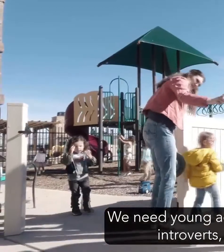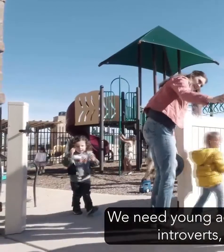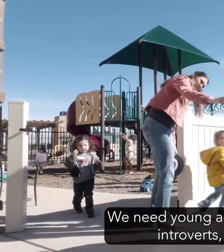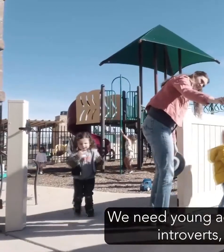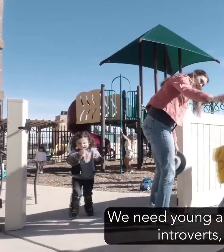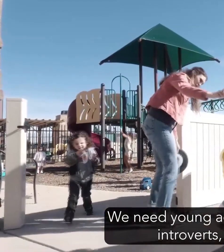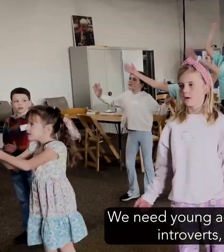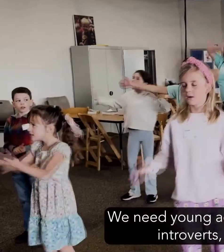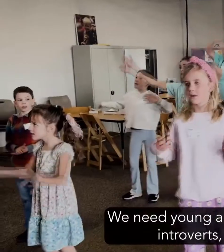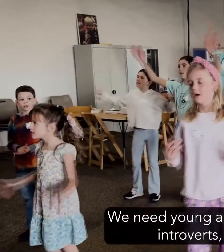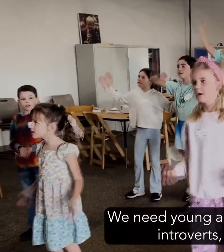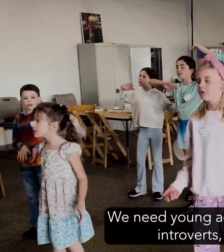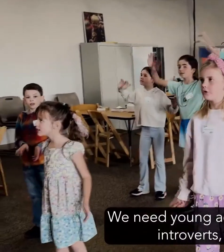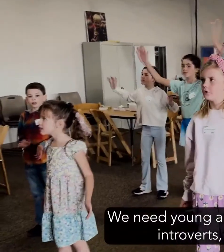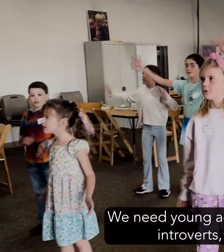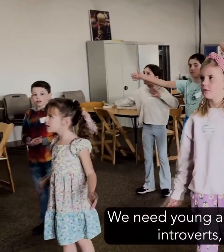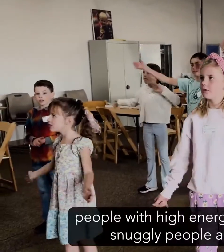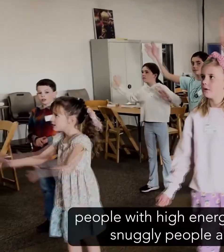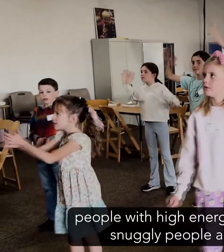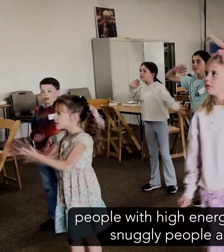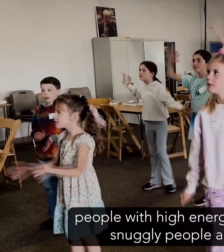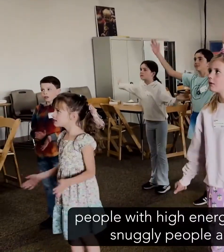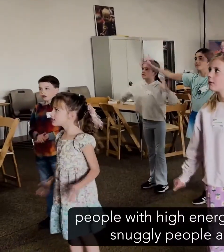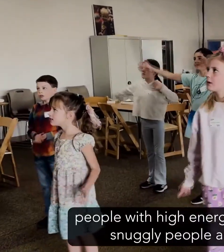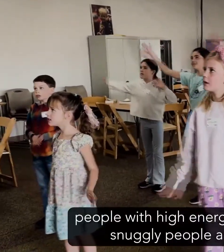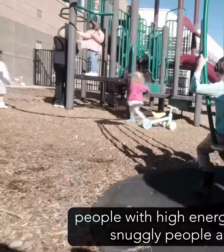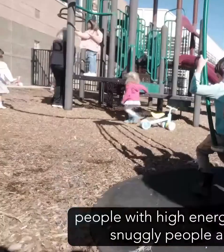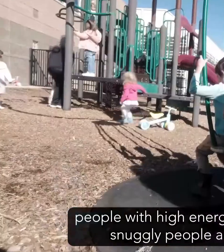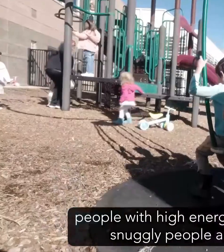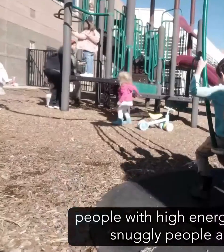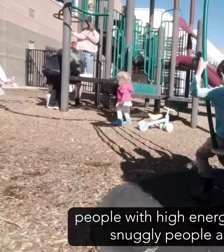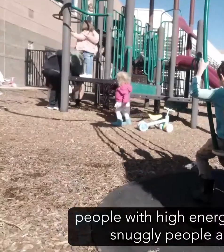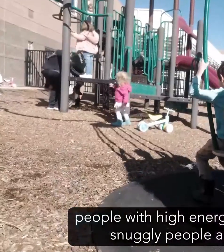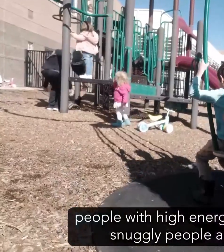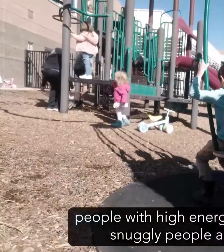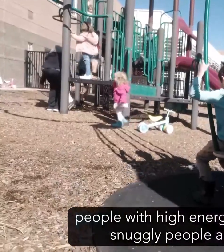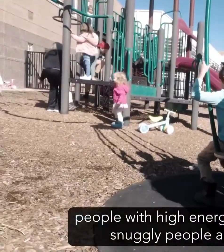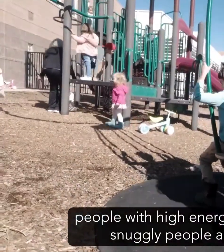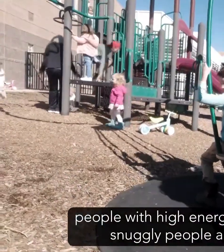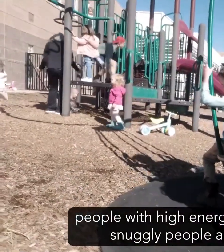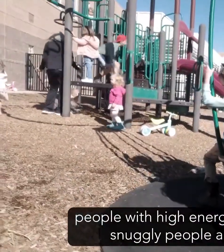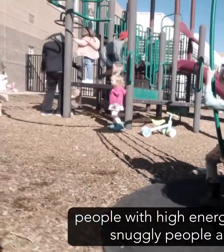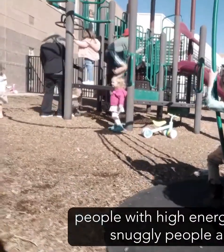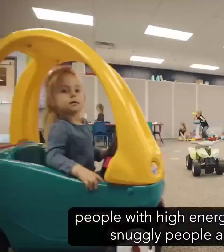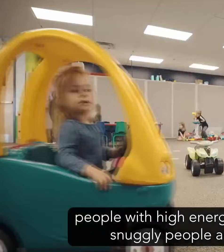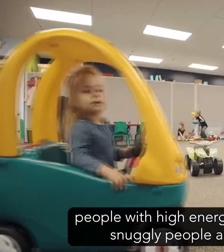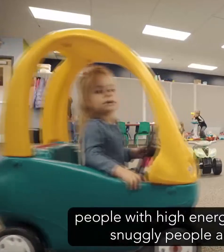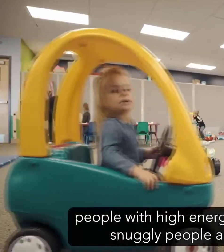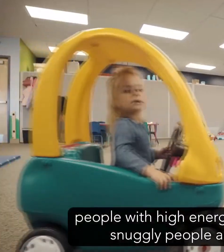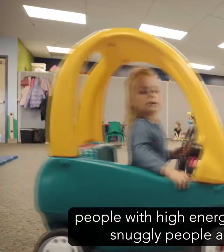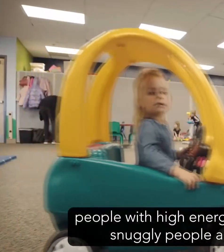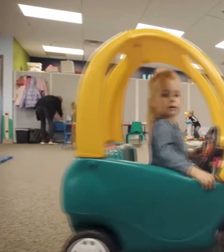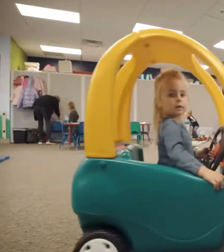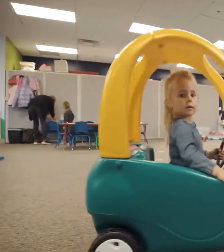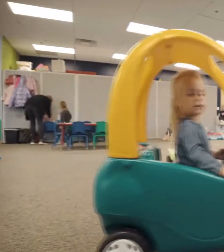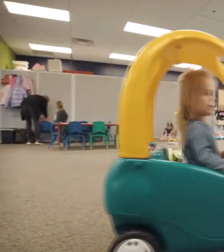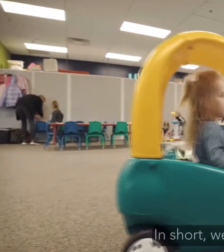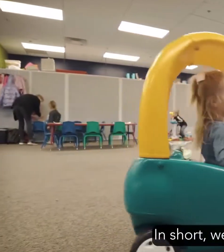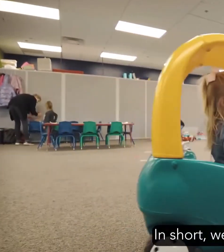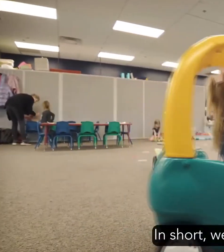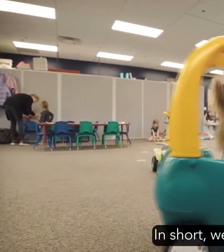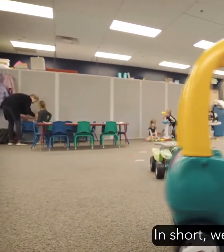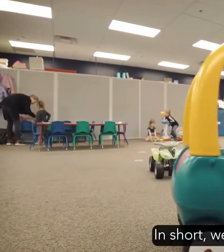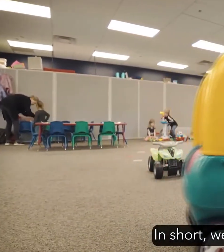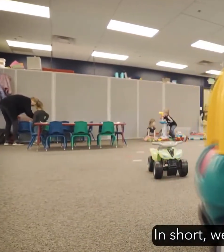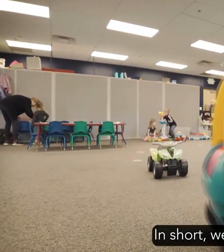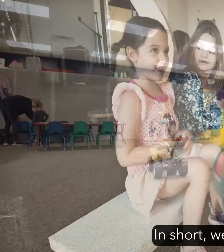adults, introverts, extroverts, people with high energy, people who are calm, snuggly people, and playful people.